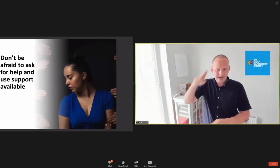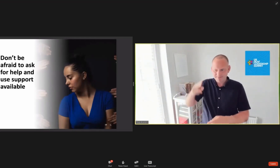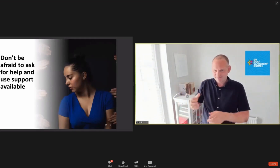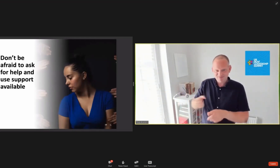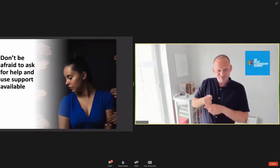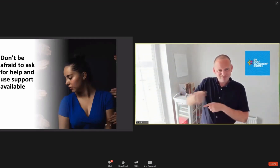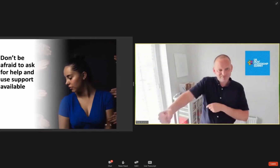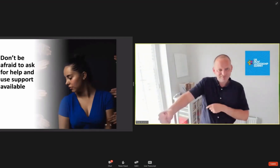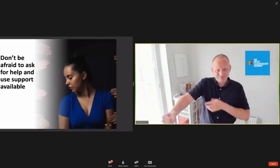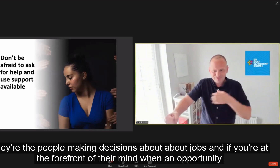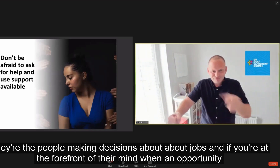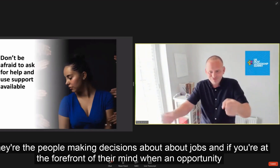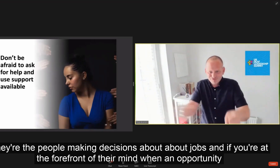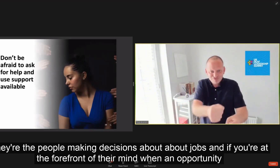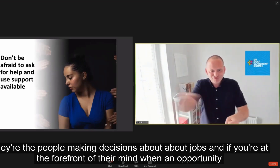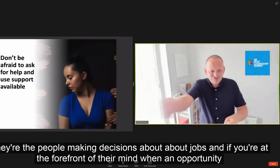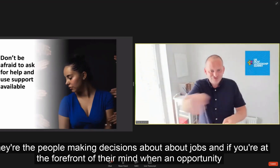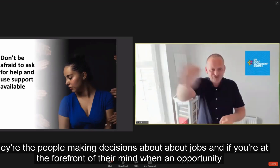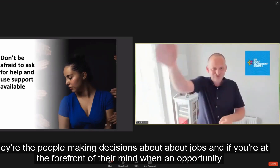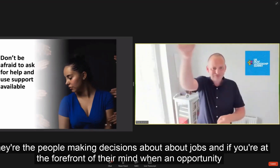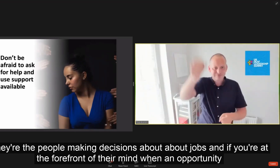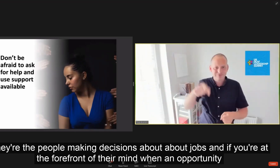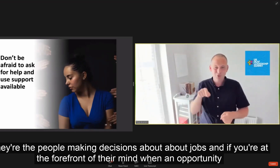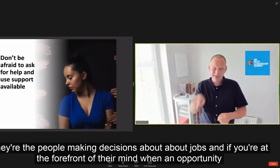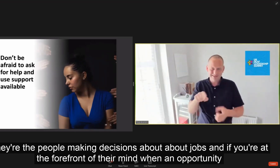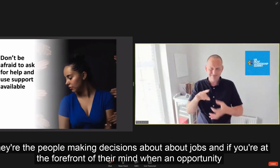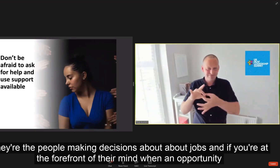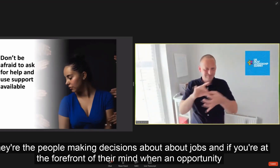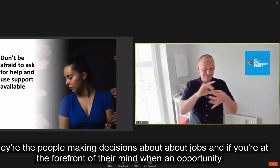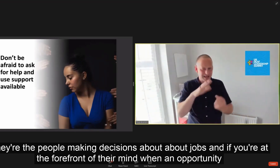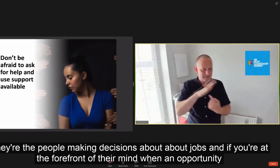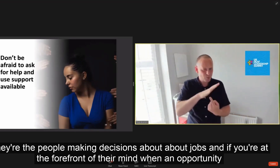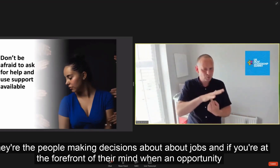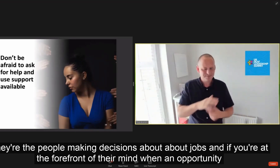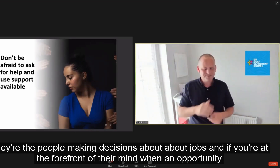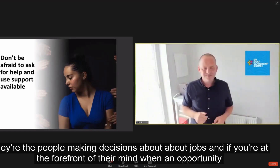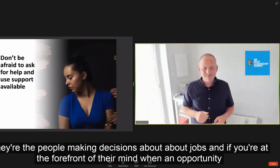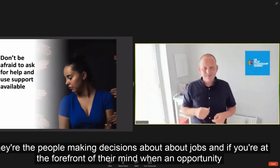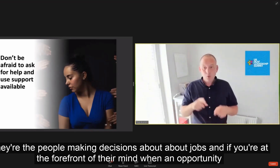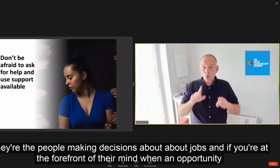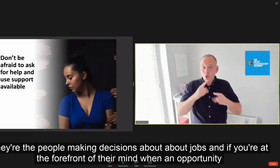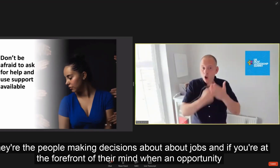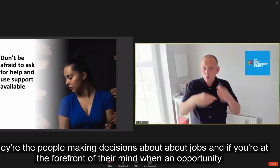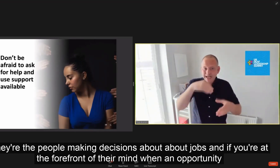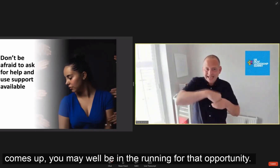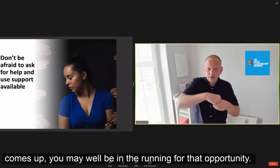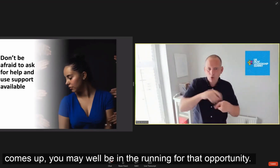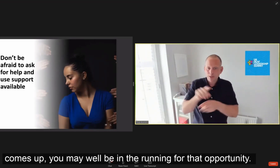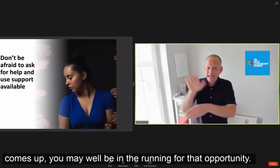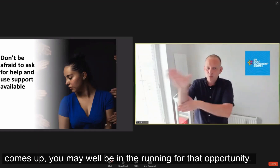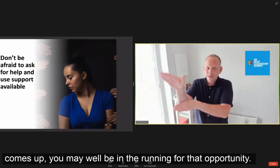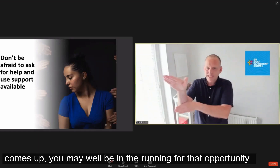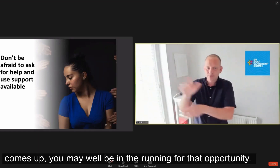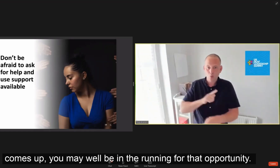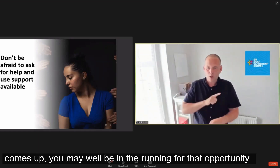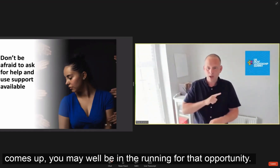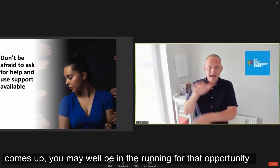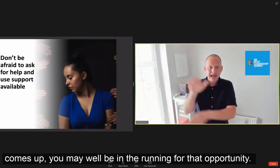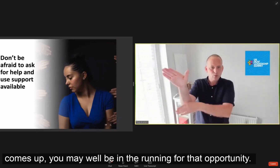they're the people who are making decisions about jobs. And if you're at the forefront of their mind when an opportunity comes up, you may well be in the running for that